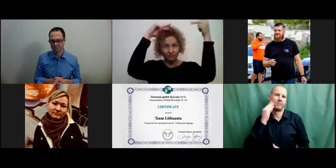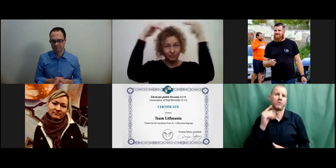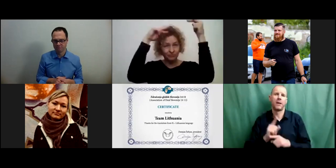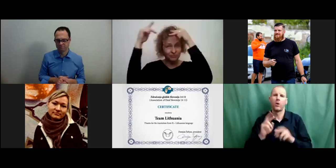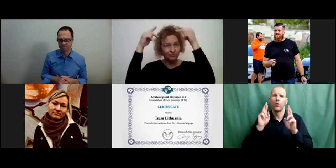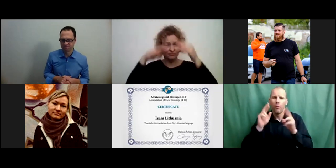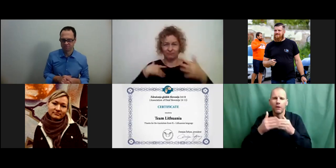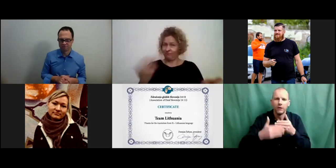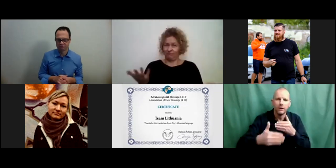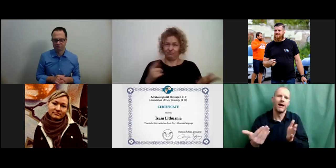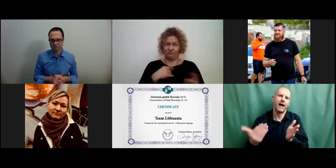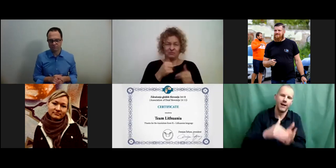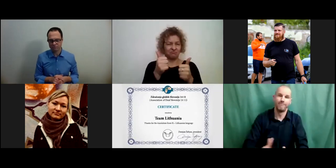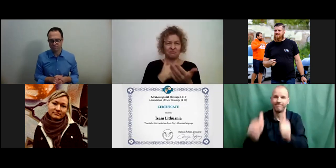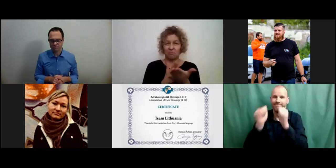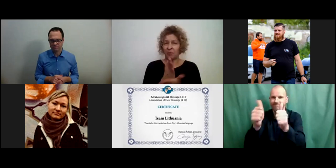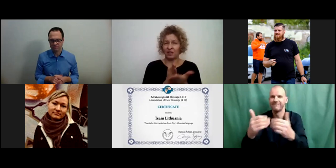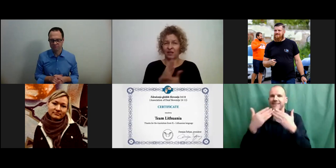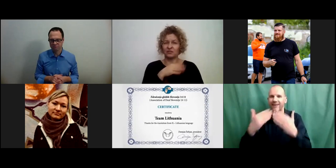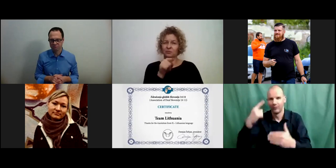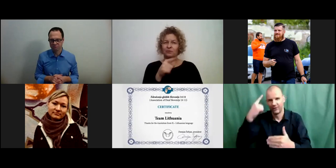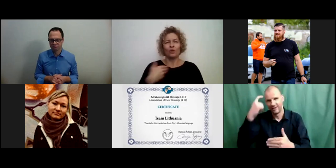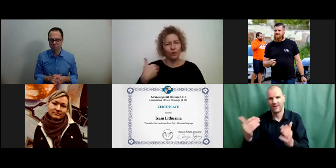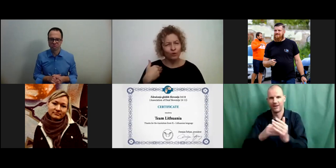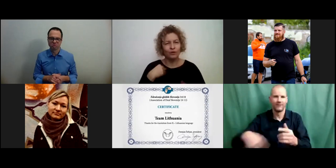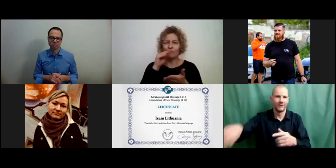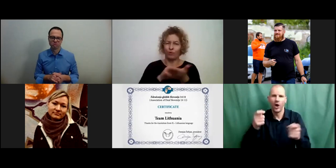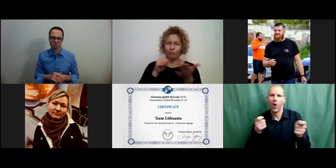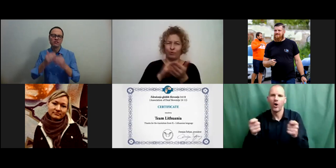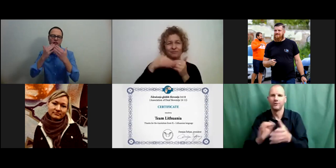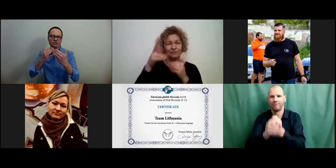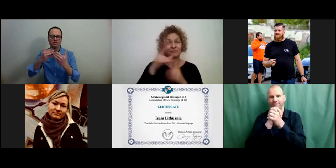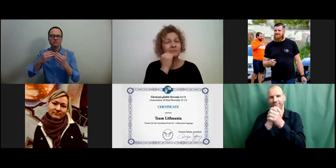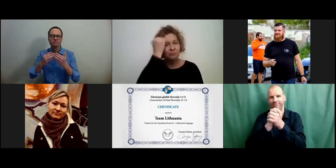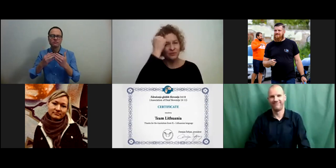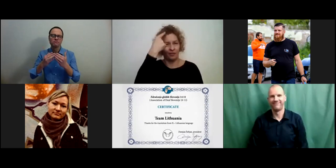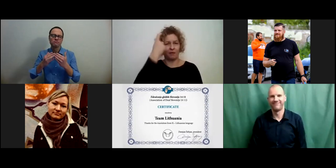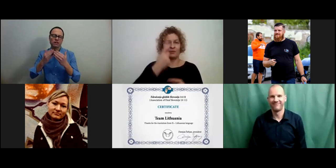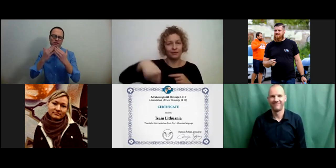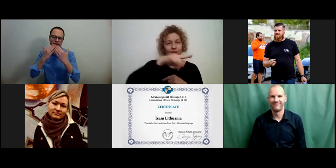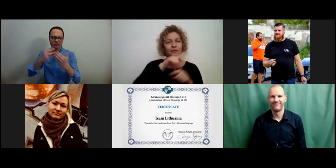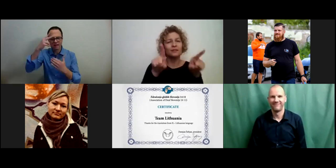the translating process. We hope to be a part of this in the future.